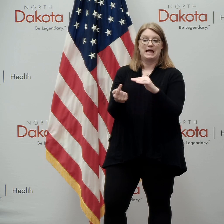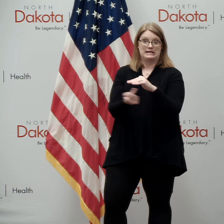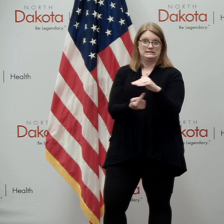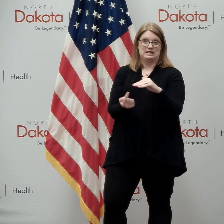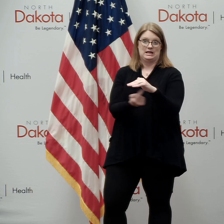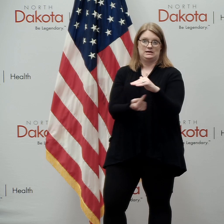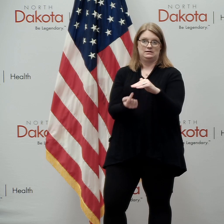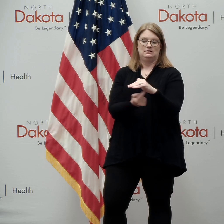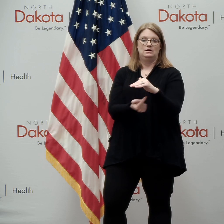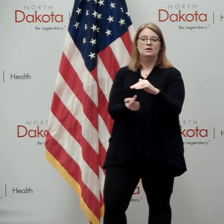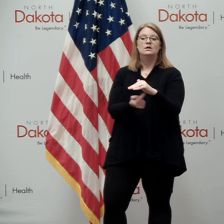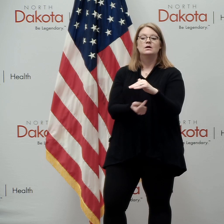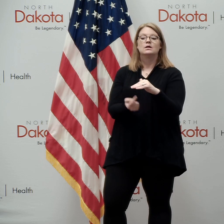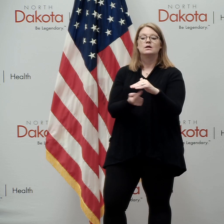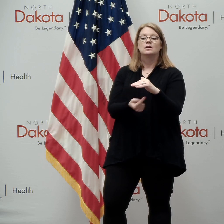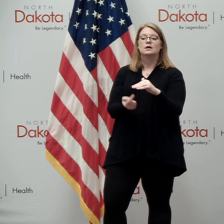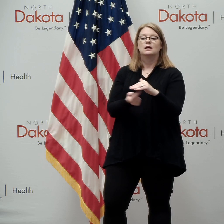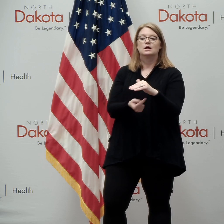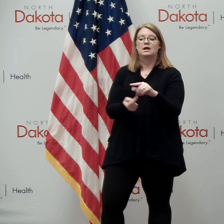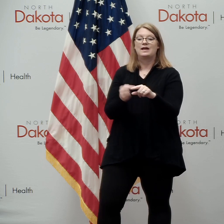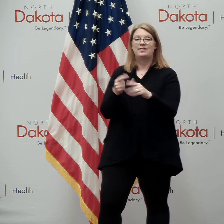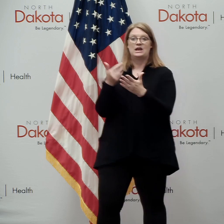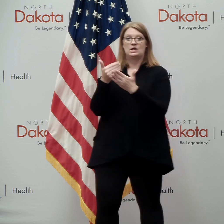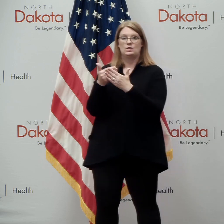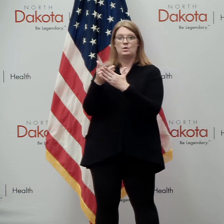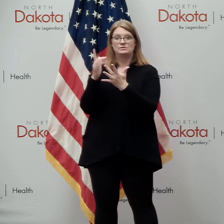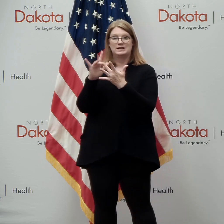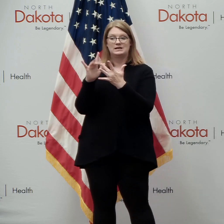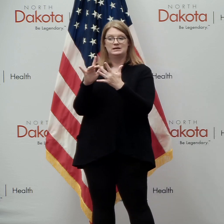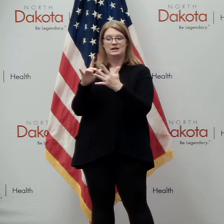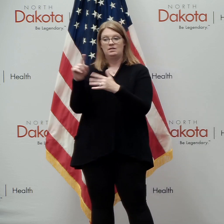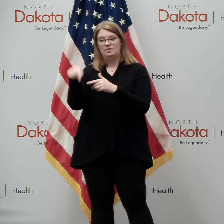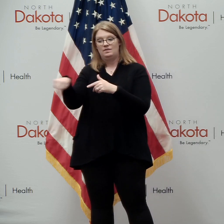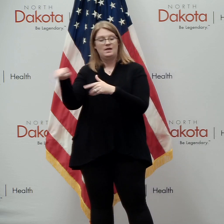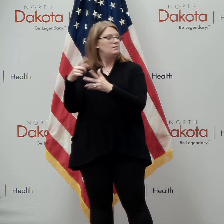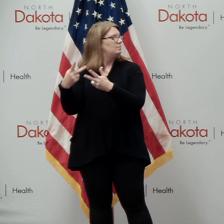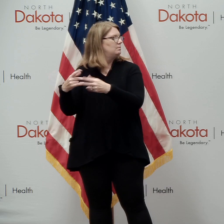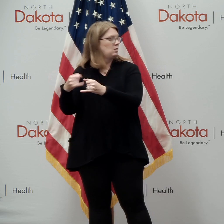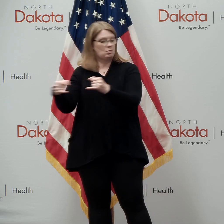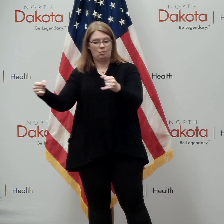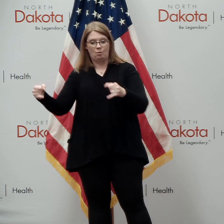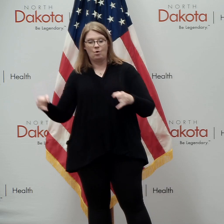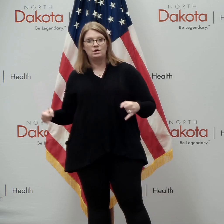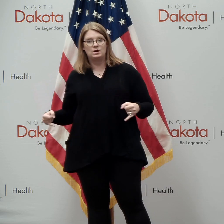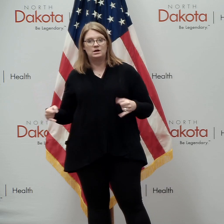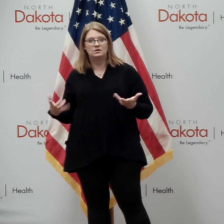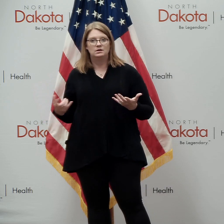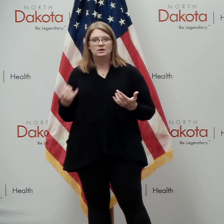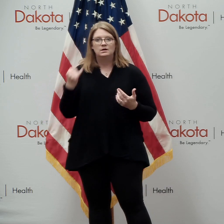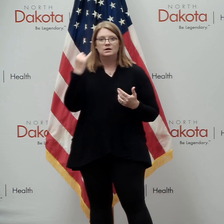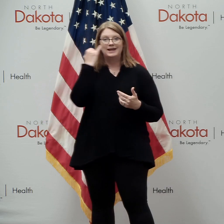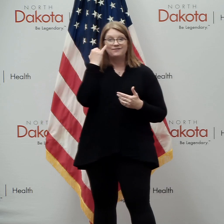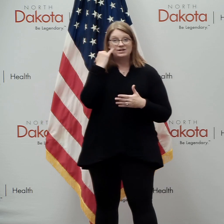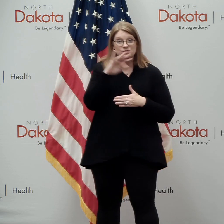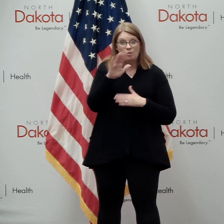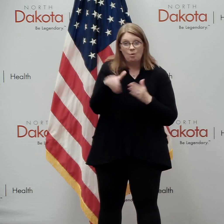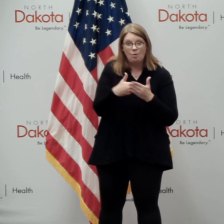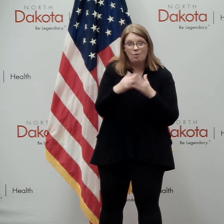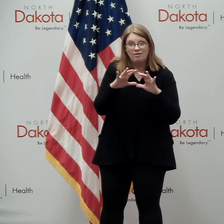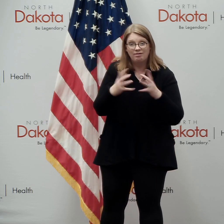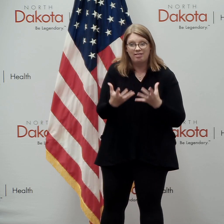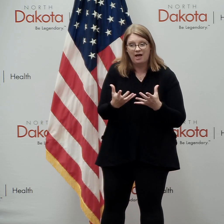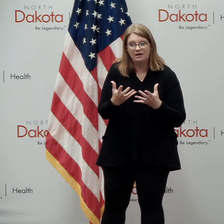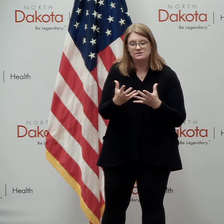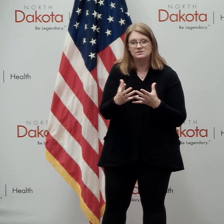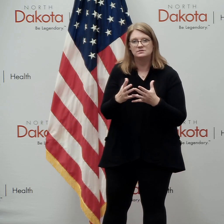isolated, and get the people that were close contacts, get them quarantined. If you have to take a whole class out, we said